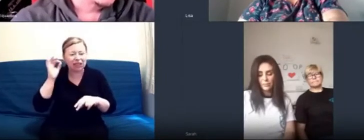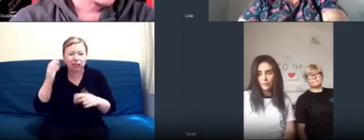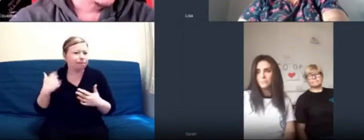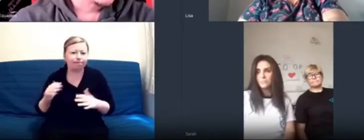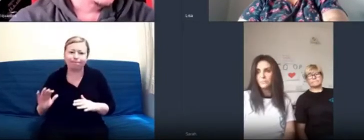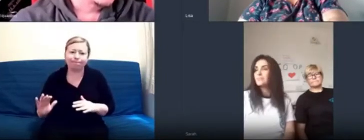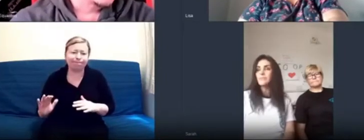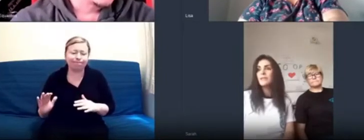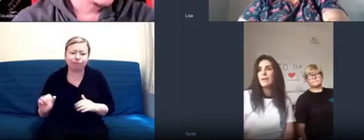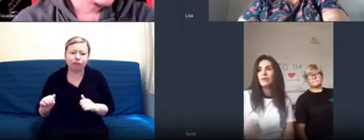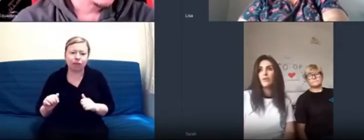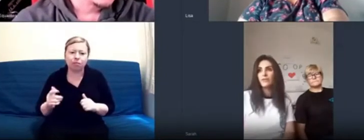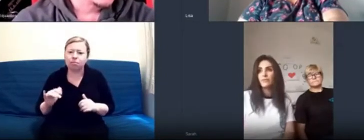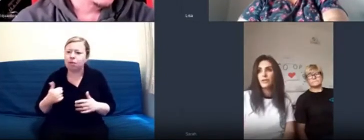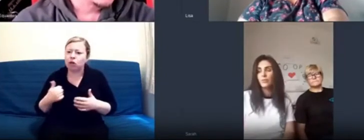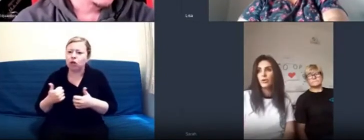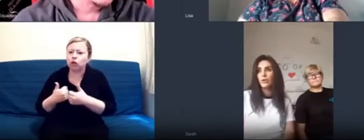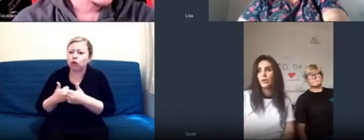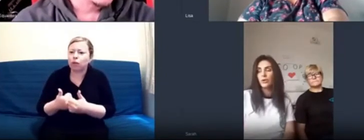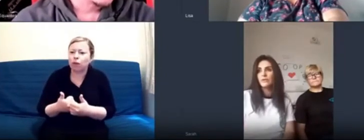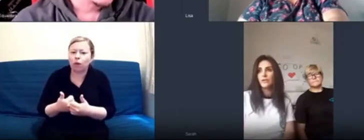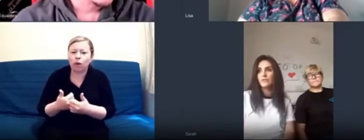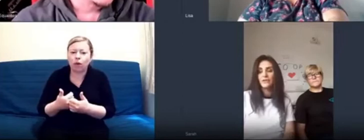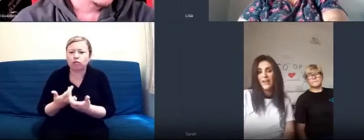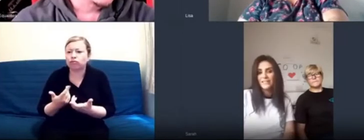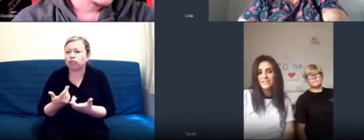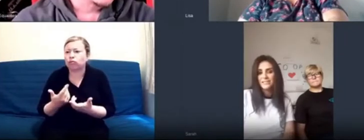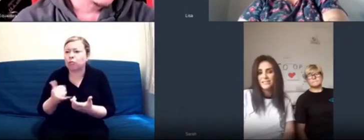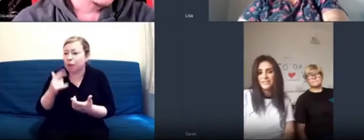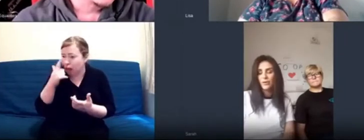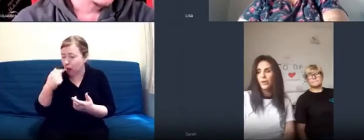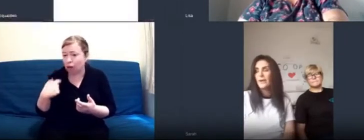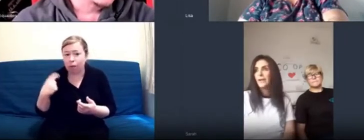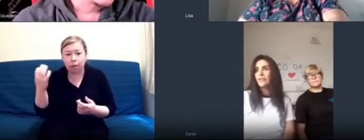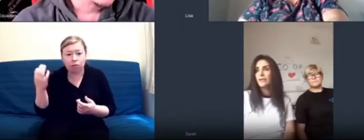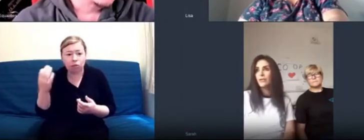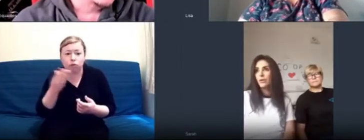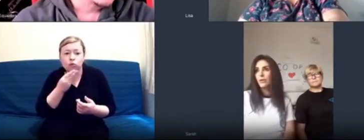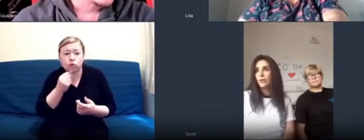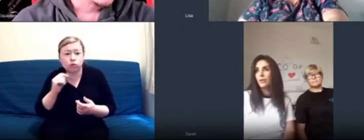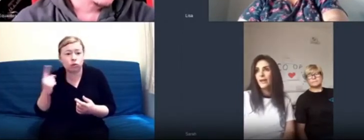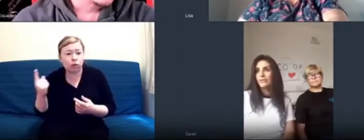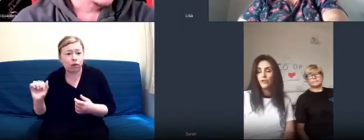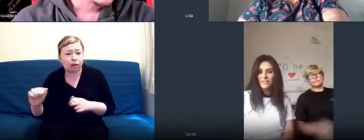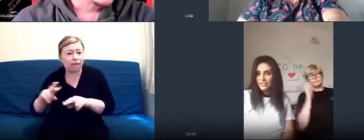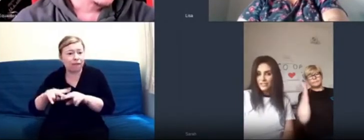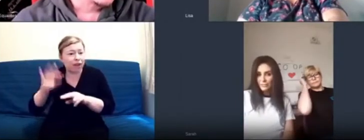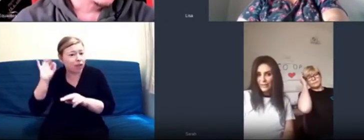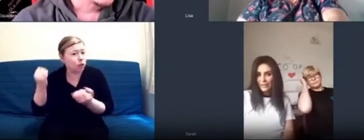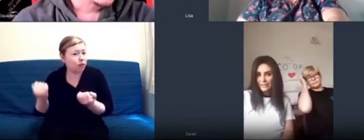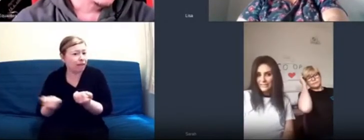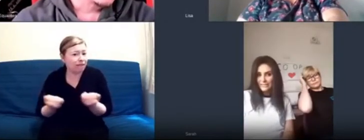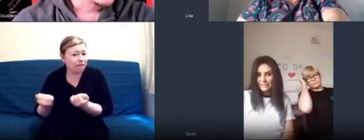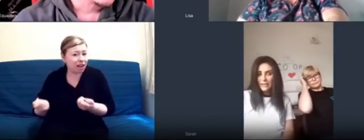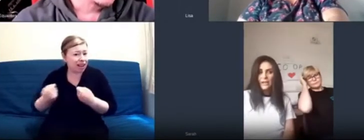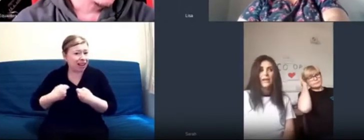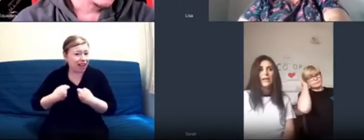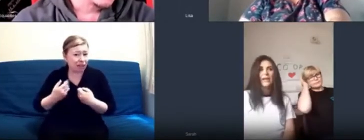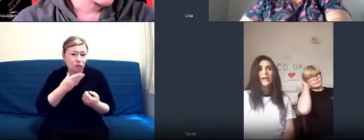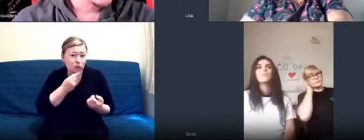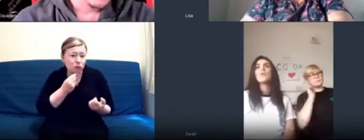for example, maybe they offer if we could borrow one of their vans, or if we could qualify for volunteers'